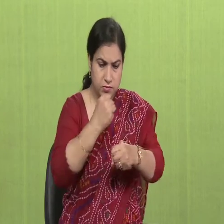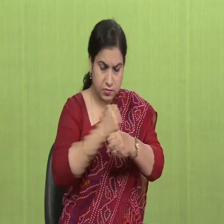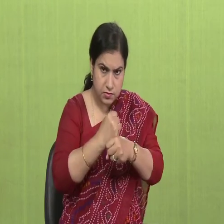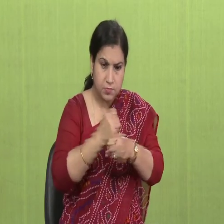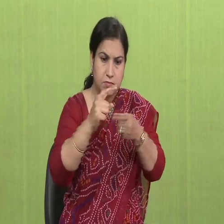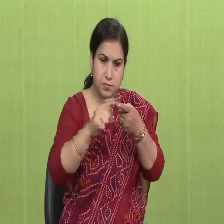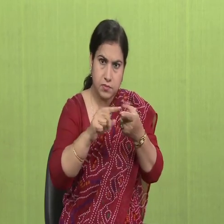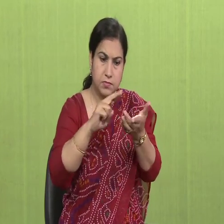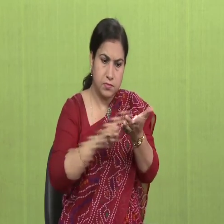GENES?